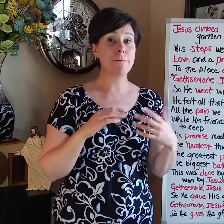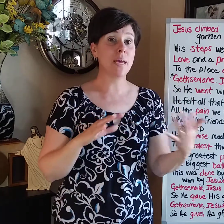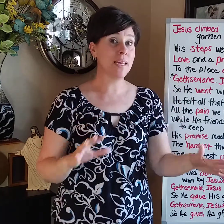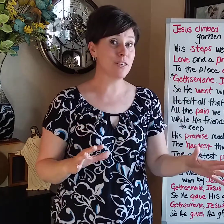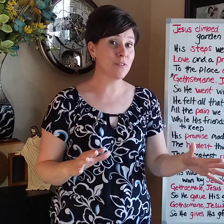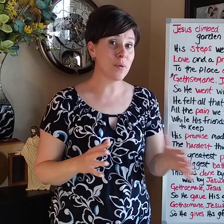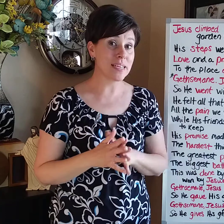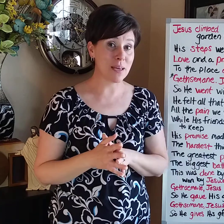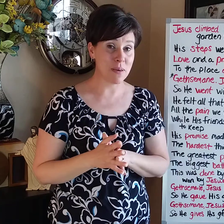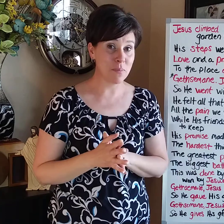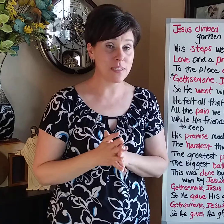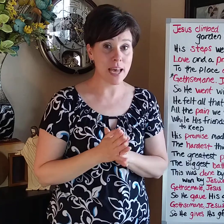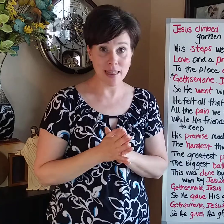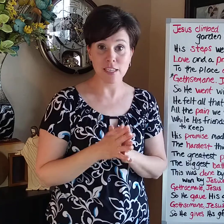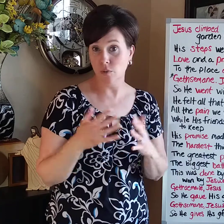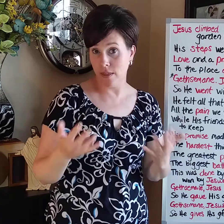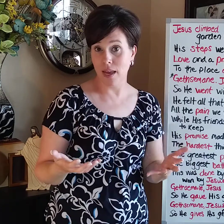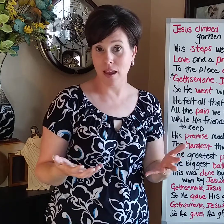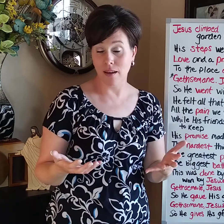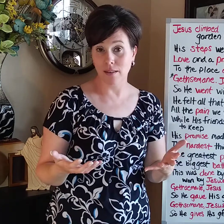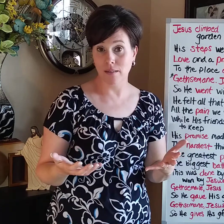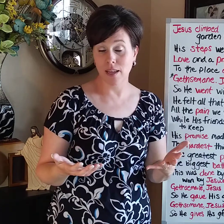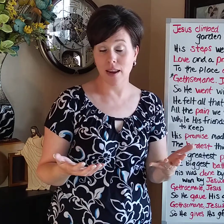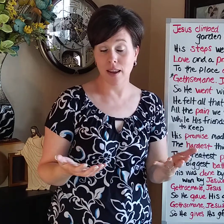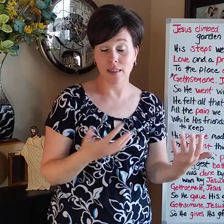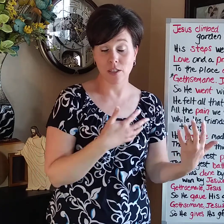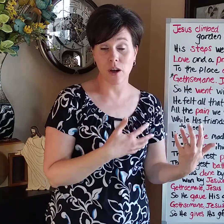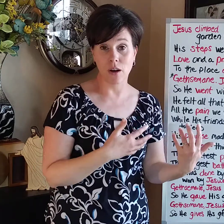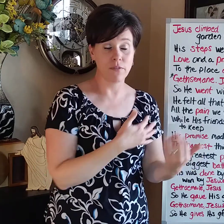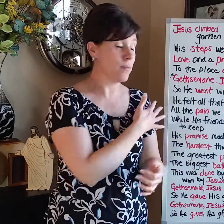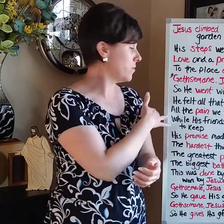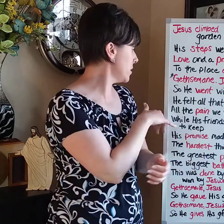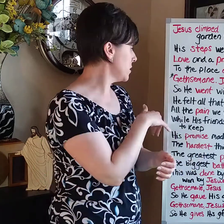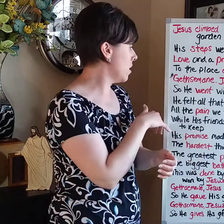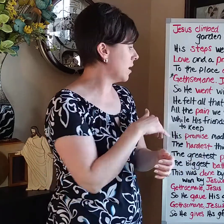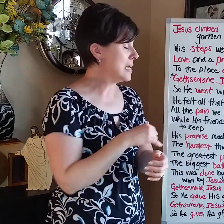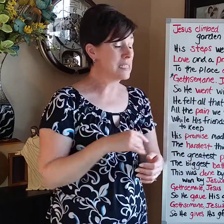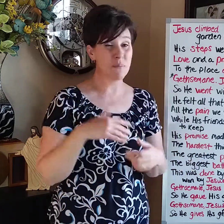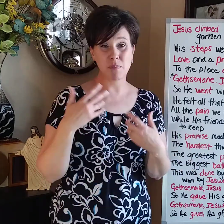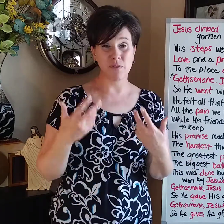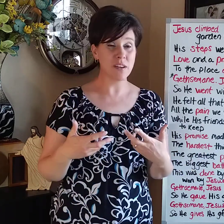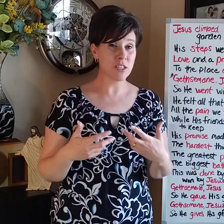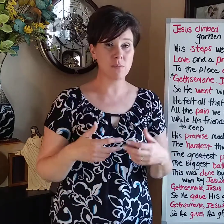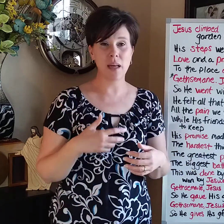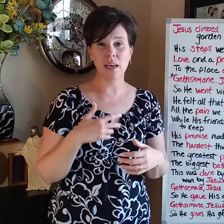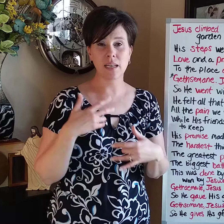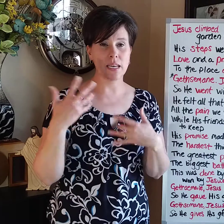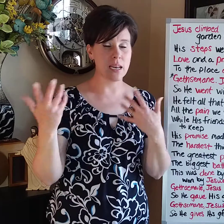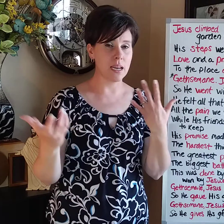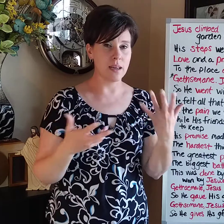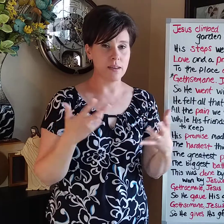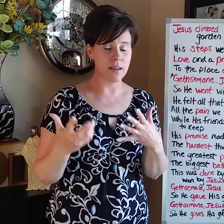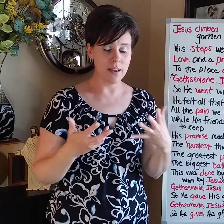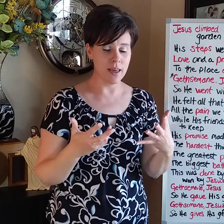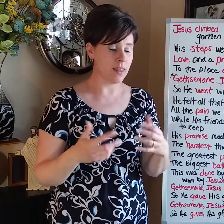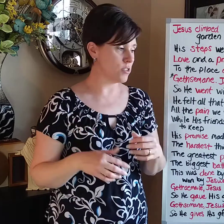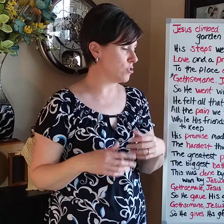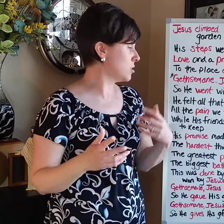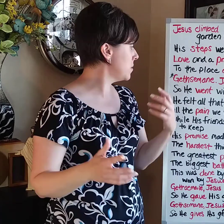many different ways that people sign this when they sign it in the song, for this song. Some people fingerspell it, and there's some people